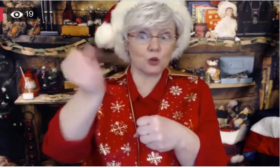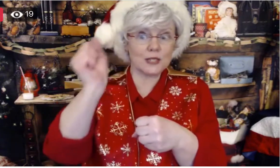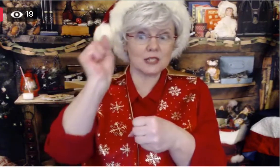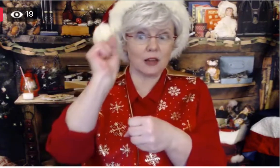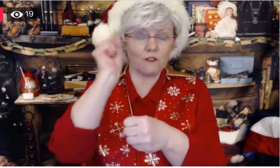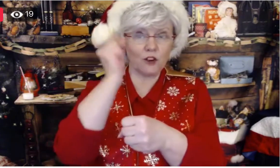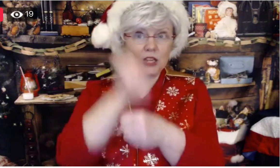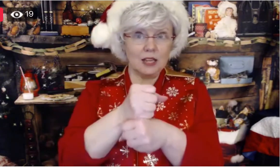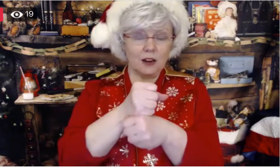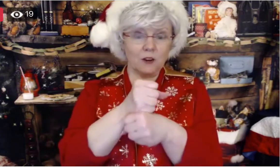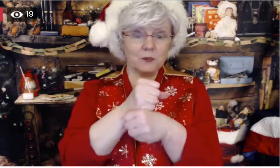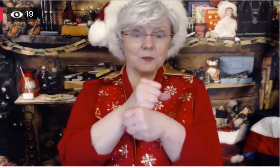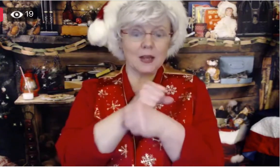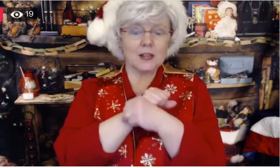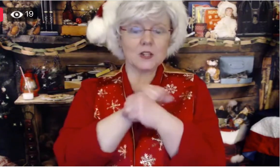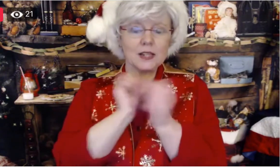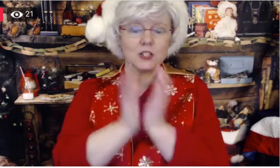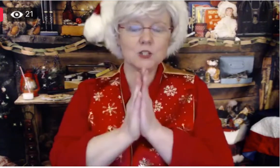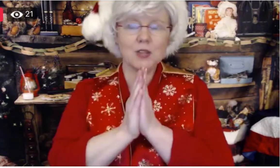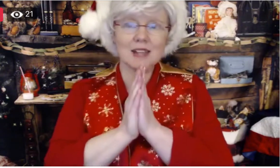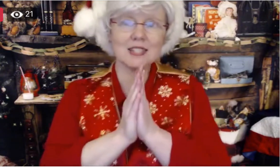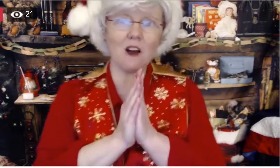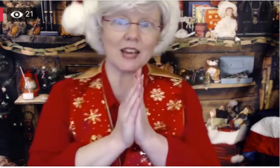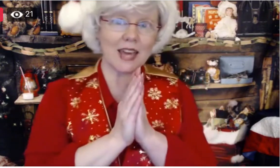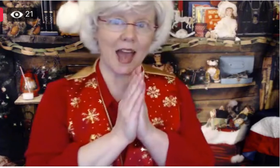twist it for year. So let's do that song again.